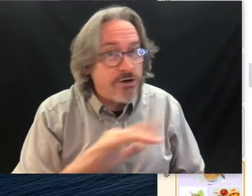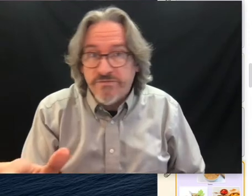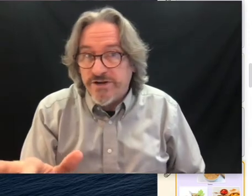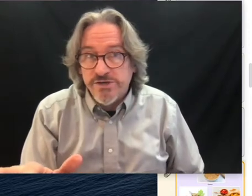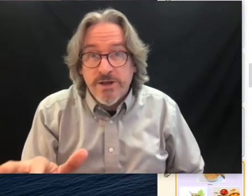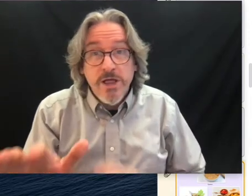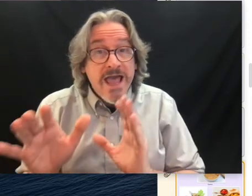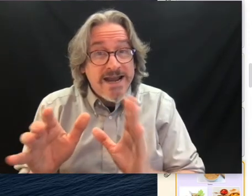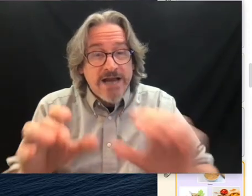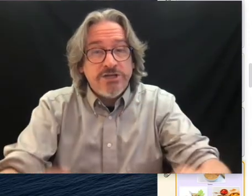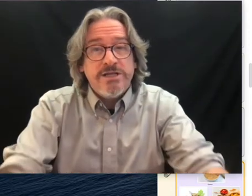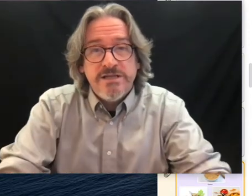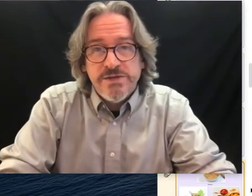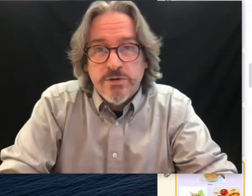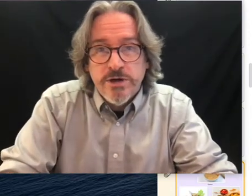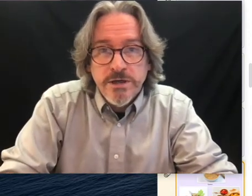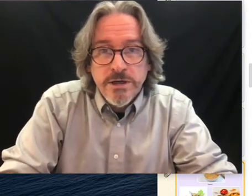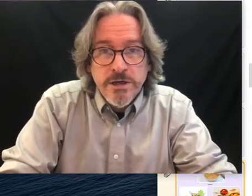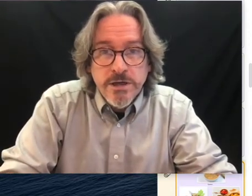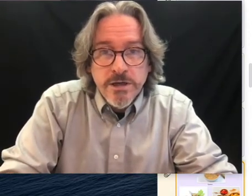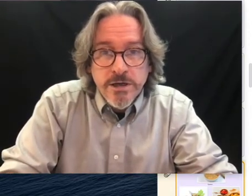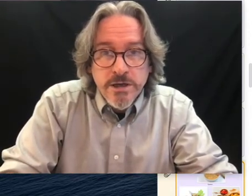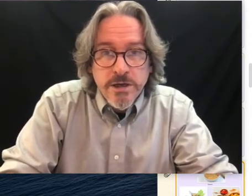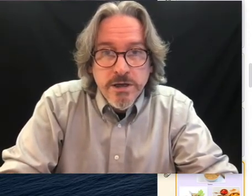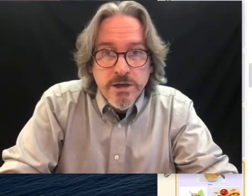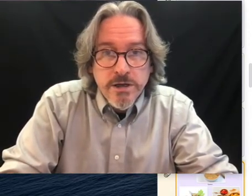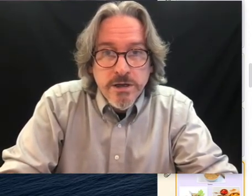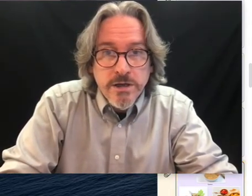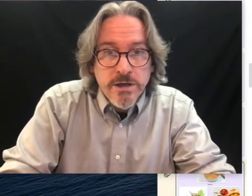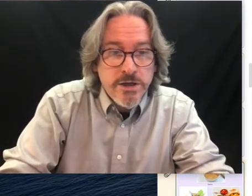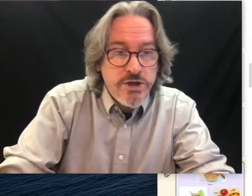you're going to fingerspell. And actually this one,